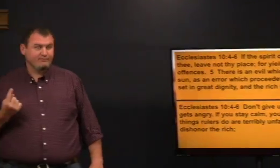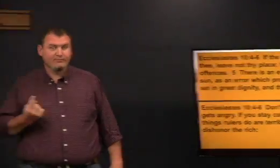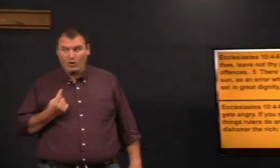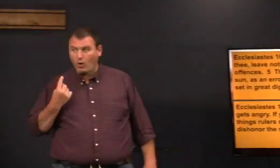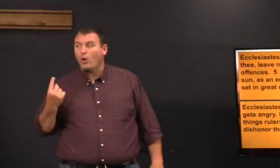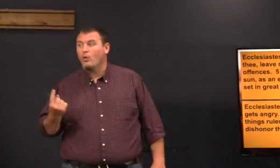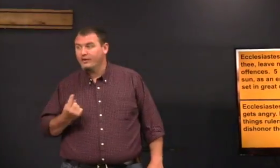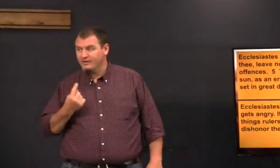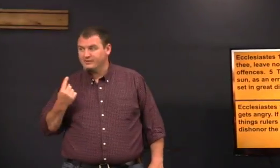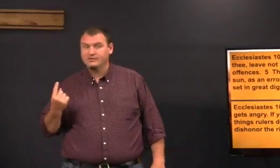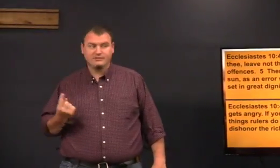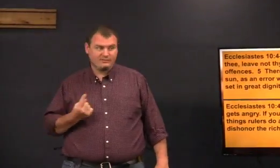Always.